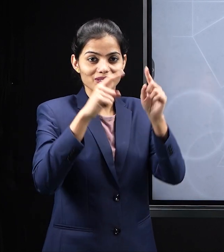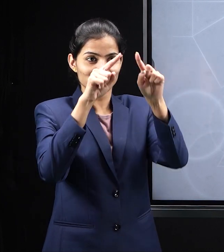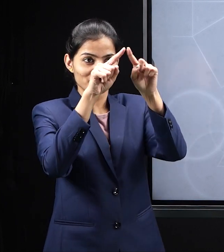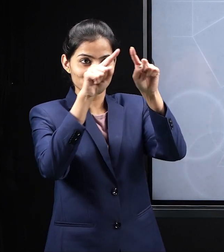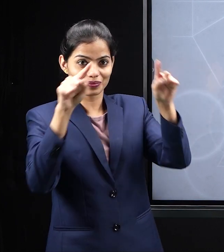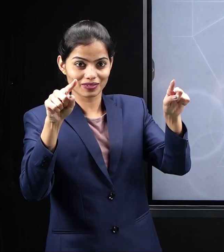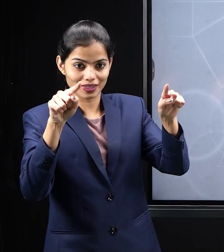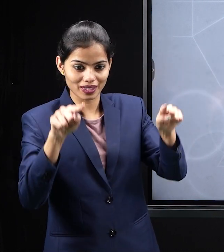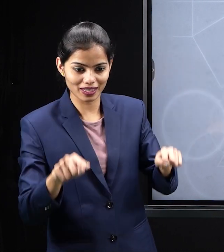rhombus,